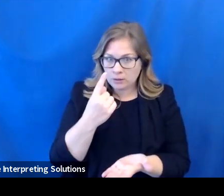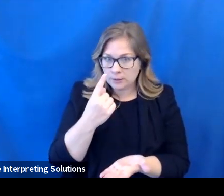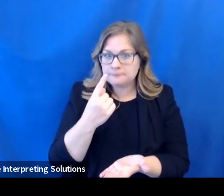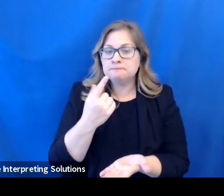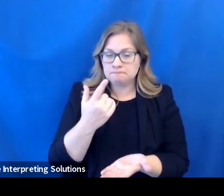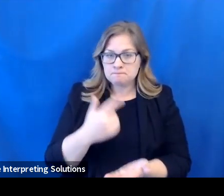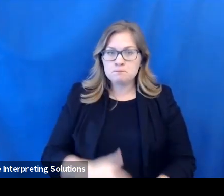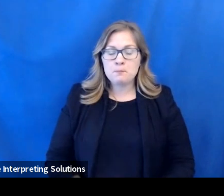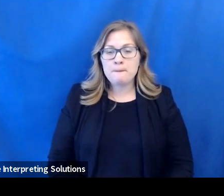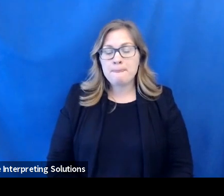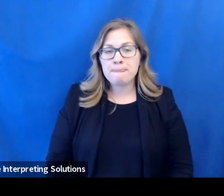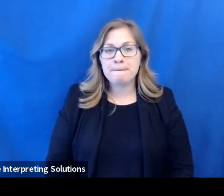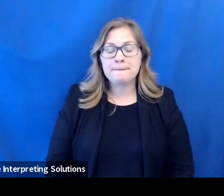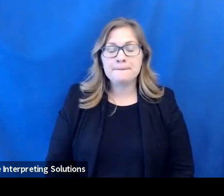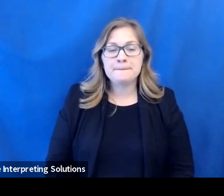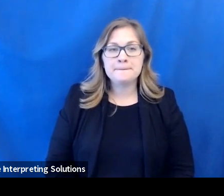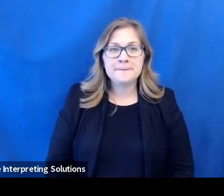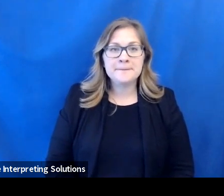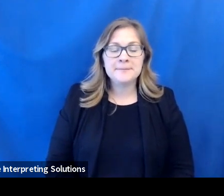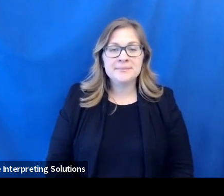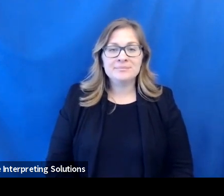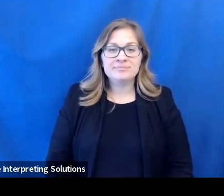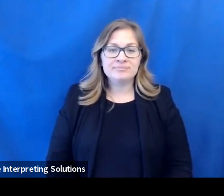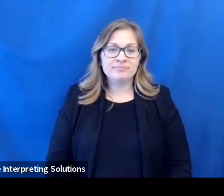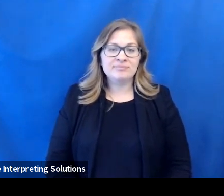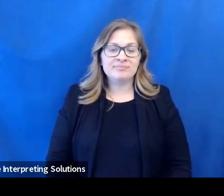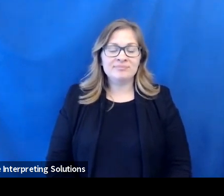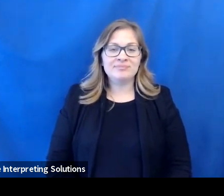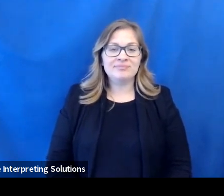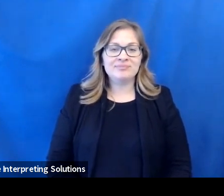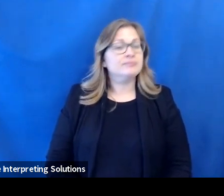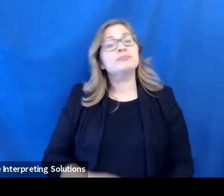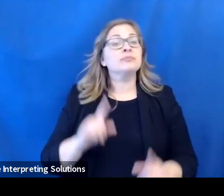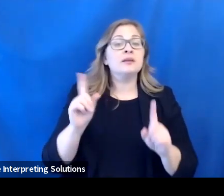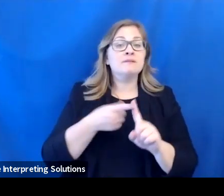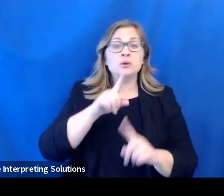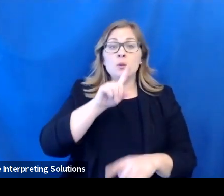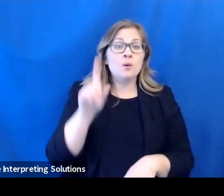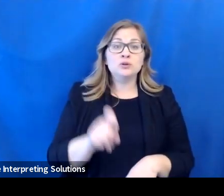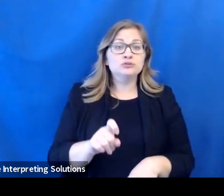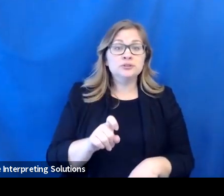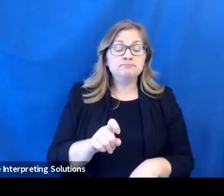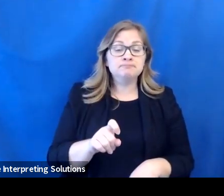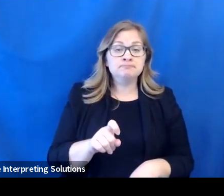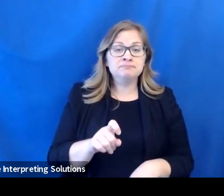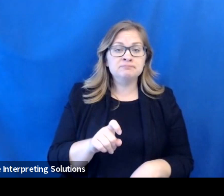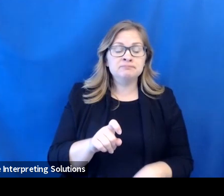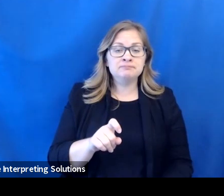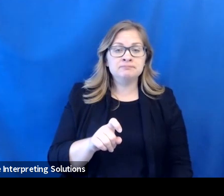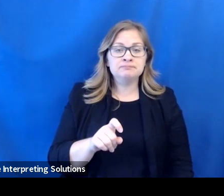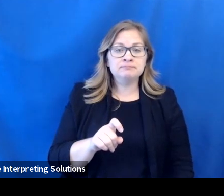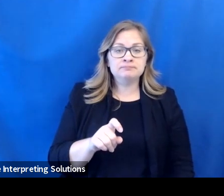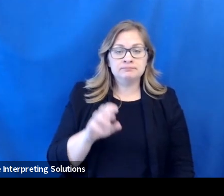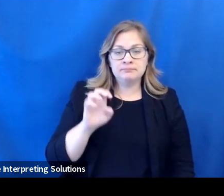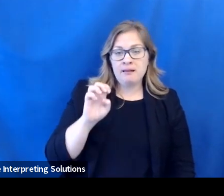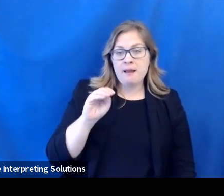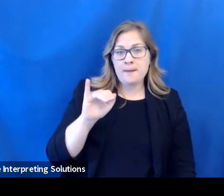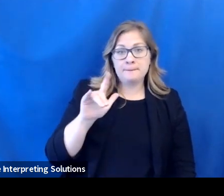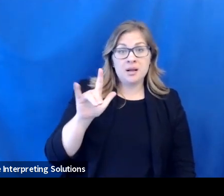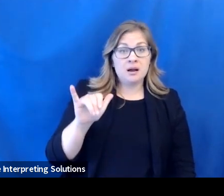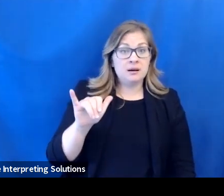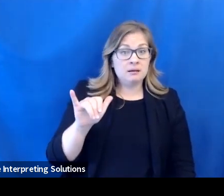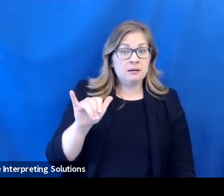telephone keypad. Your first question comes from the line of Emily Havik from KARE11.